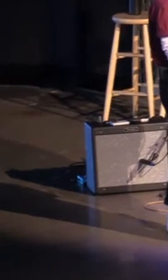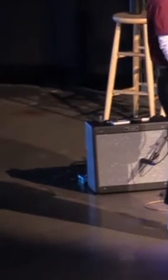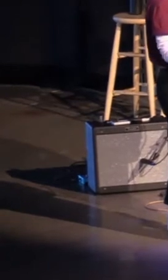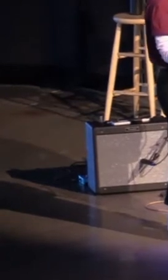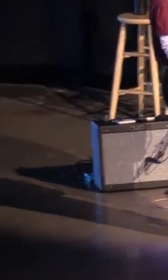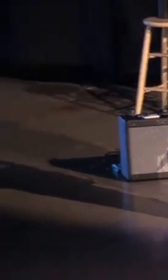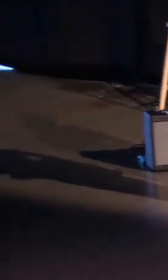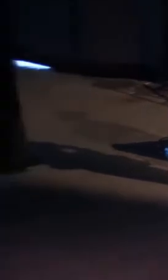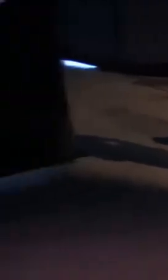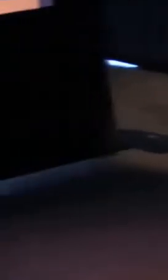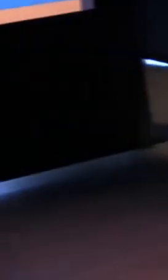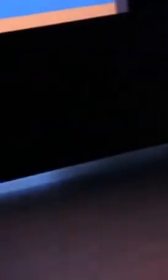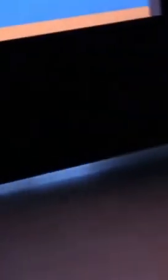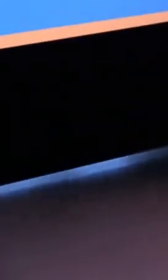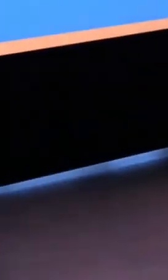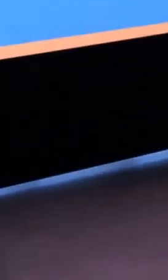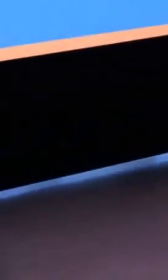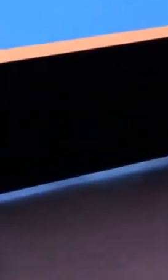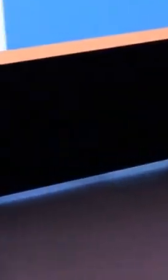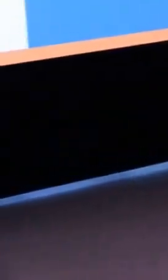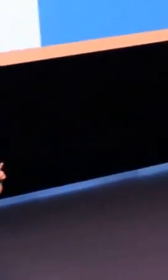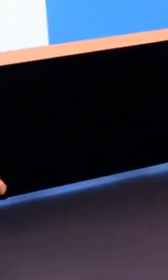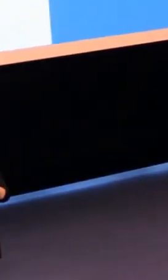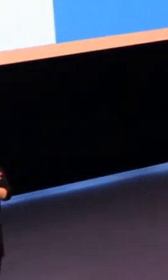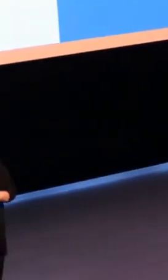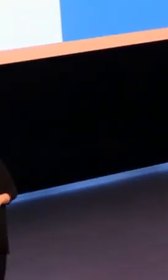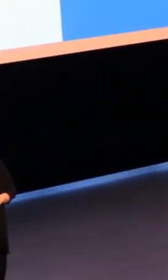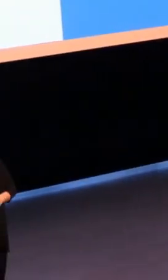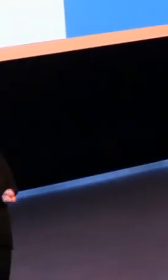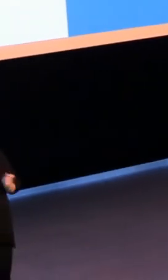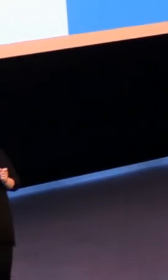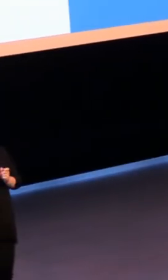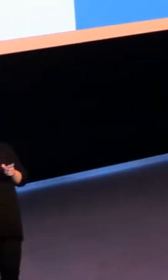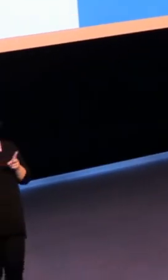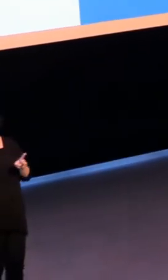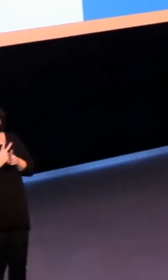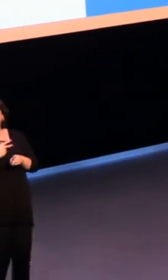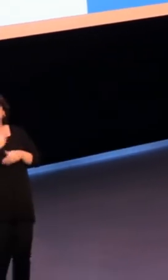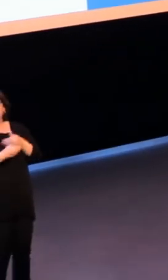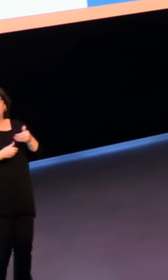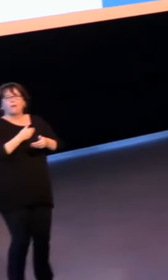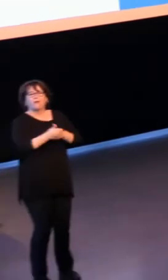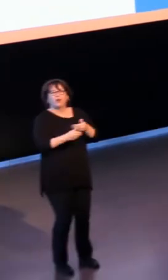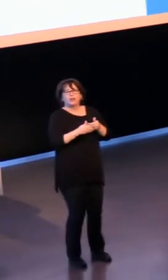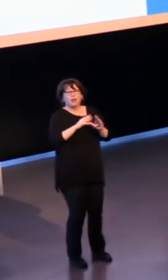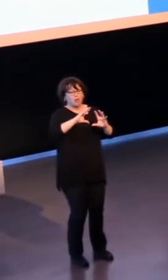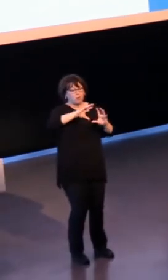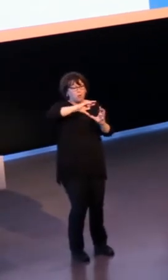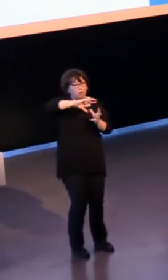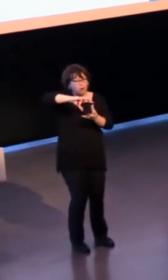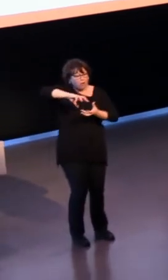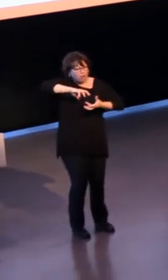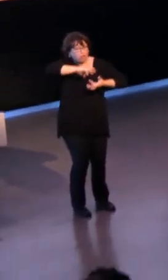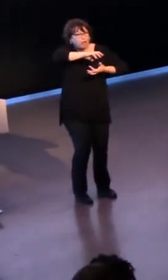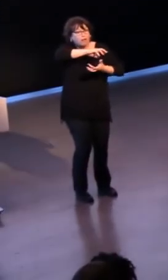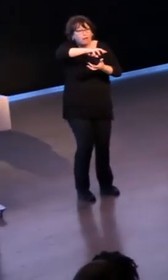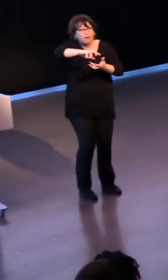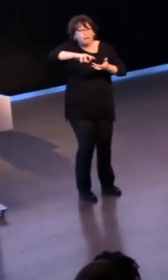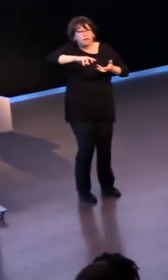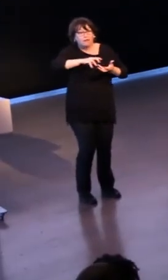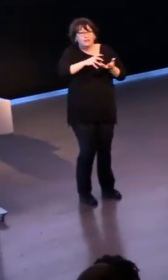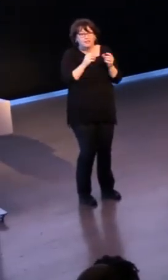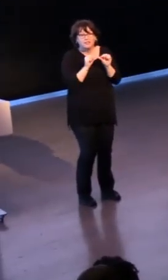coming, and it keeps me moving. And the change keeps coming, and the world keeps turning, turning, turning.